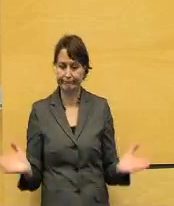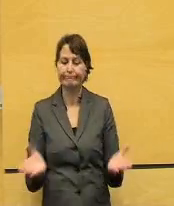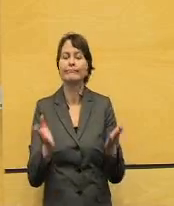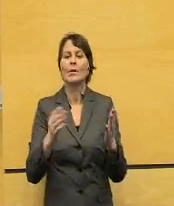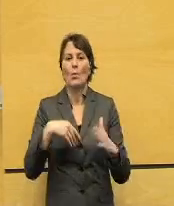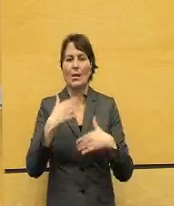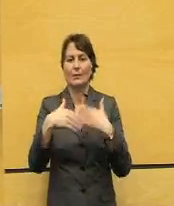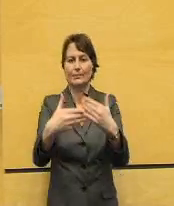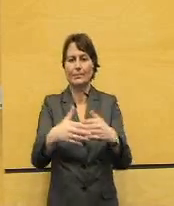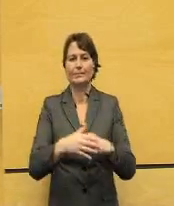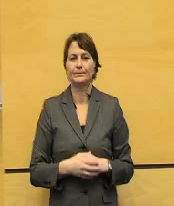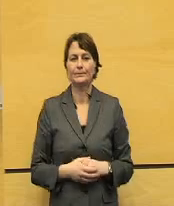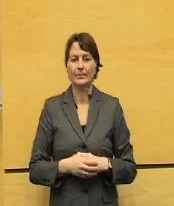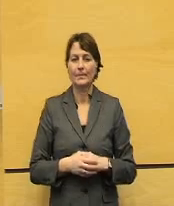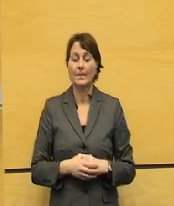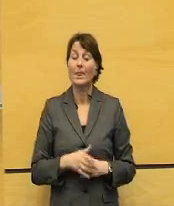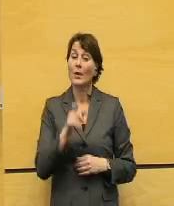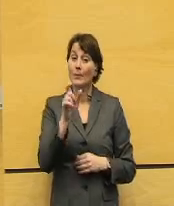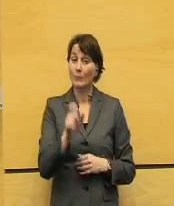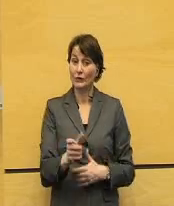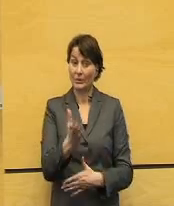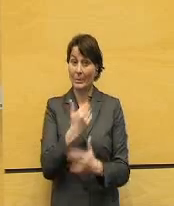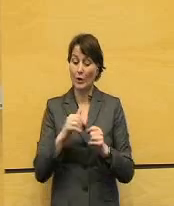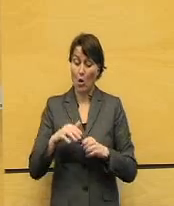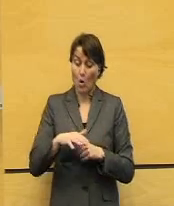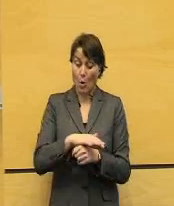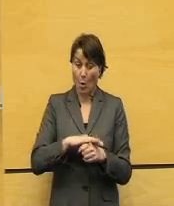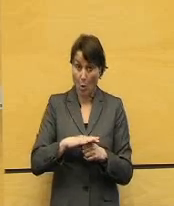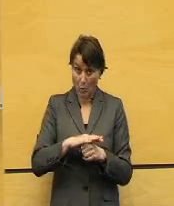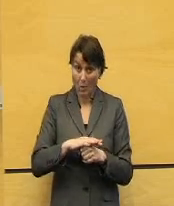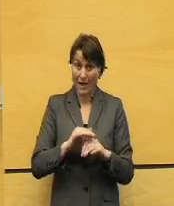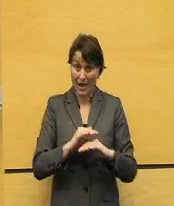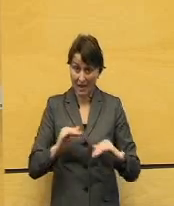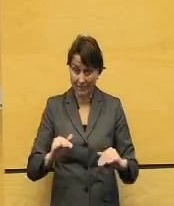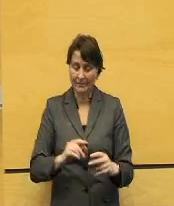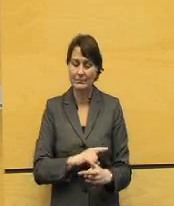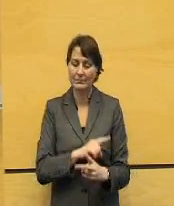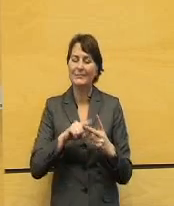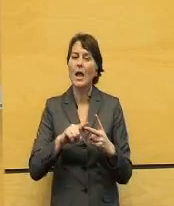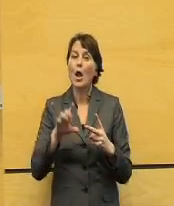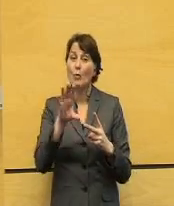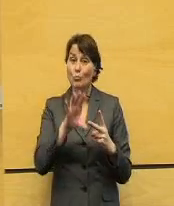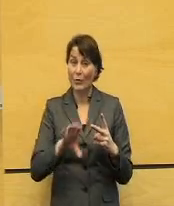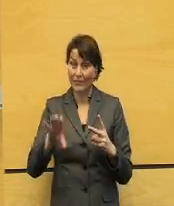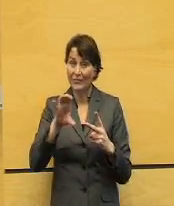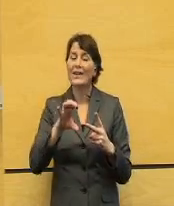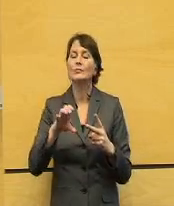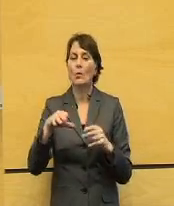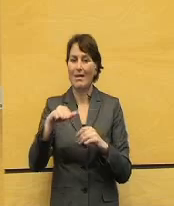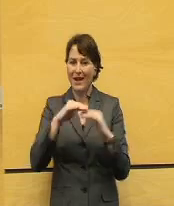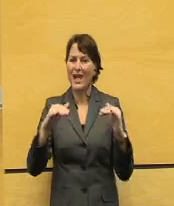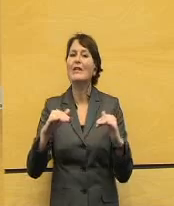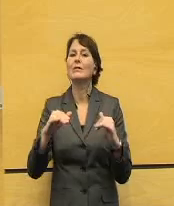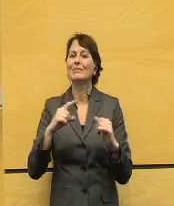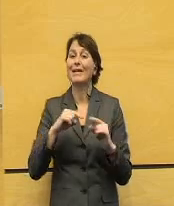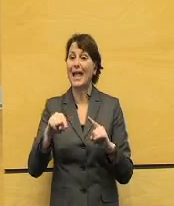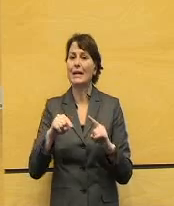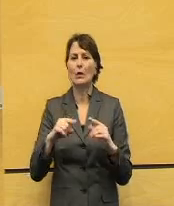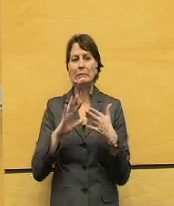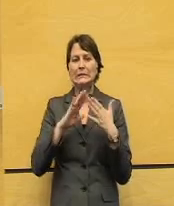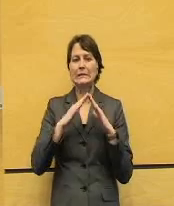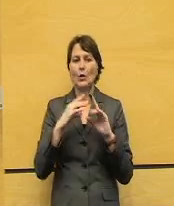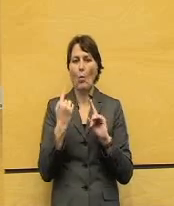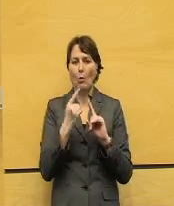the local level and the provincial level in remote area also benefit from the